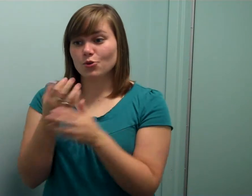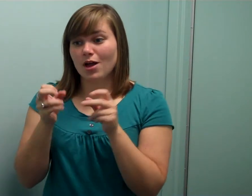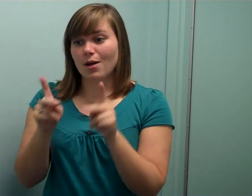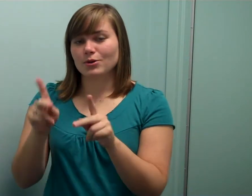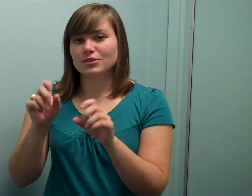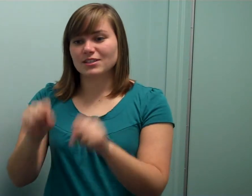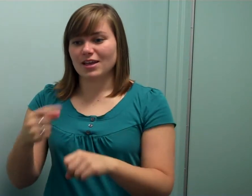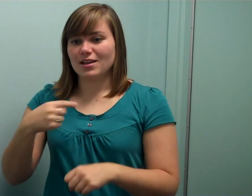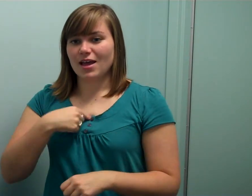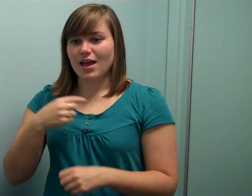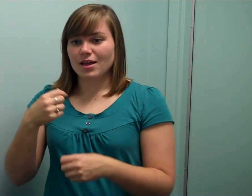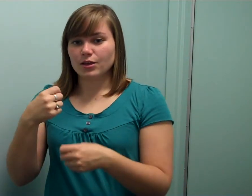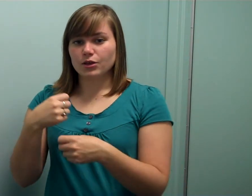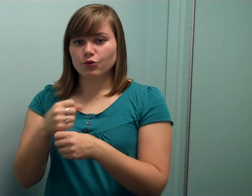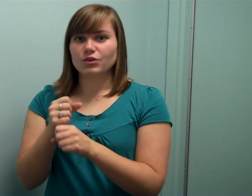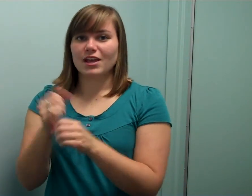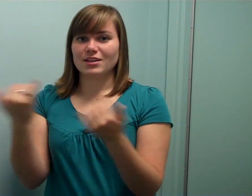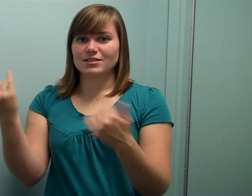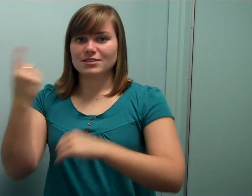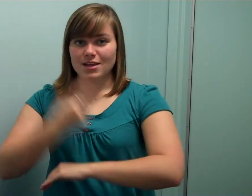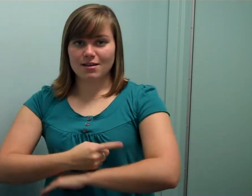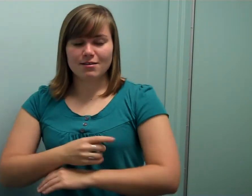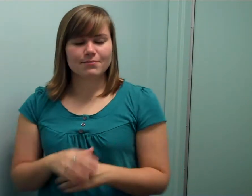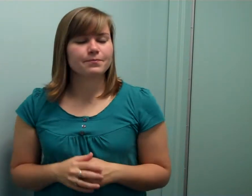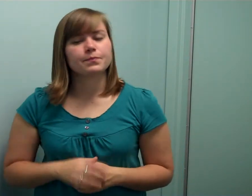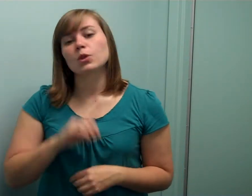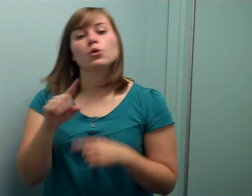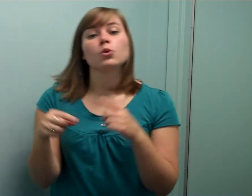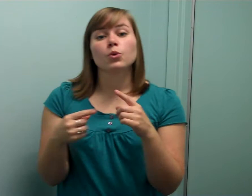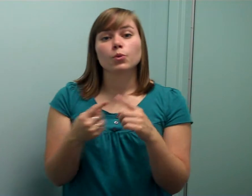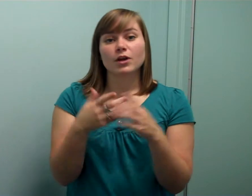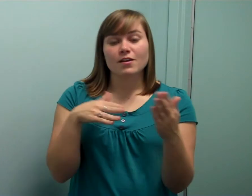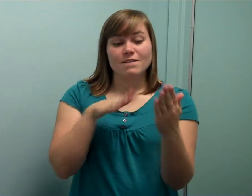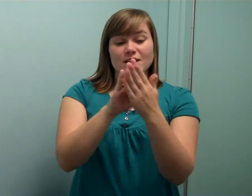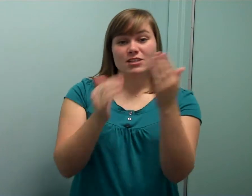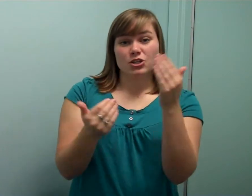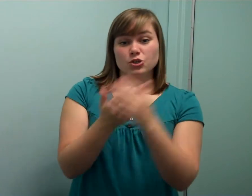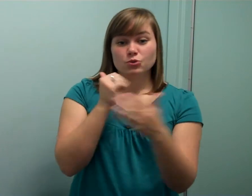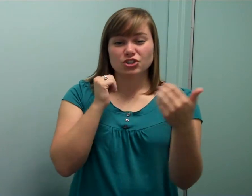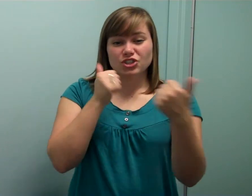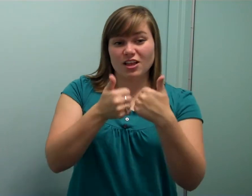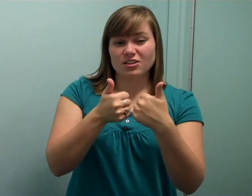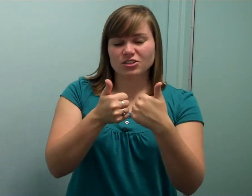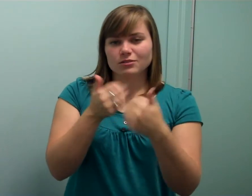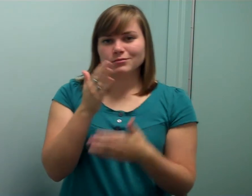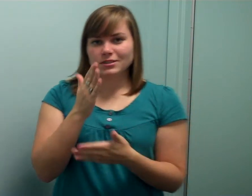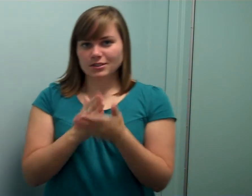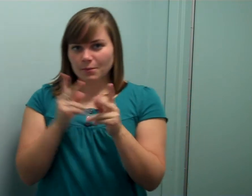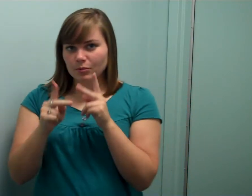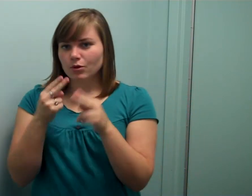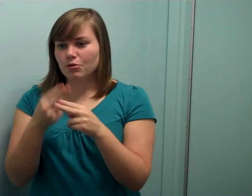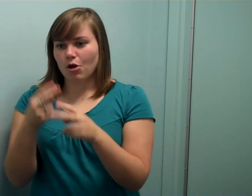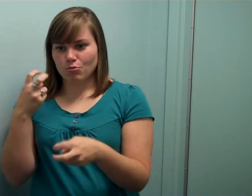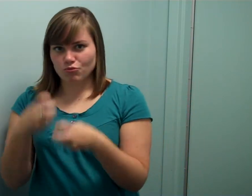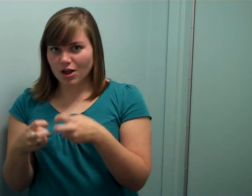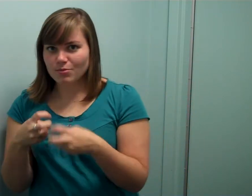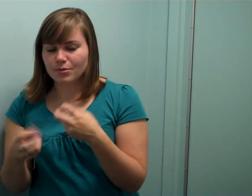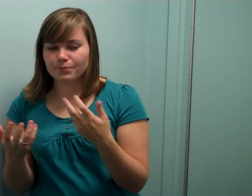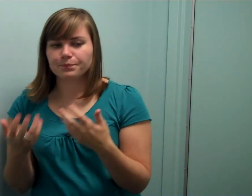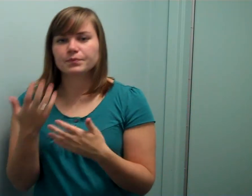I create today? When facing a new challenge, or what some people call a problem, what kind of questions do